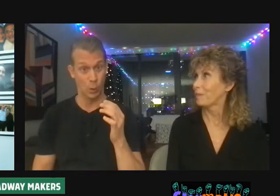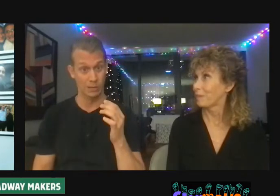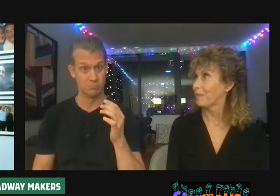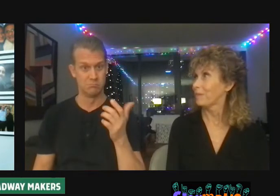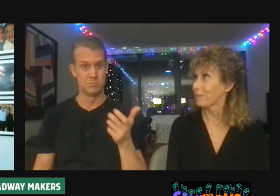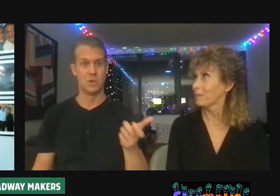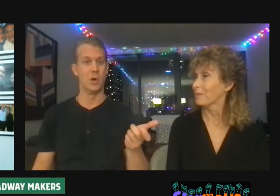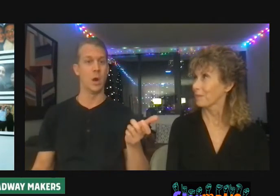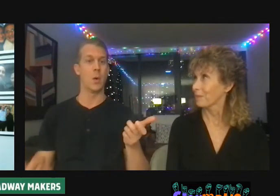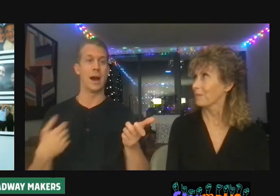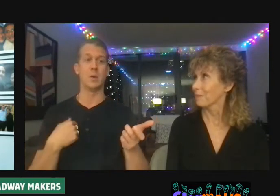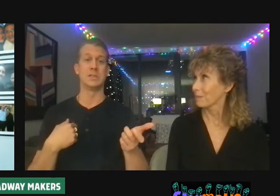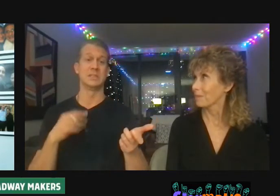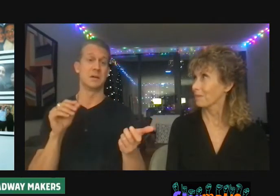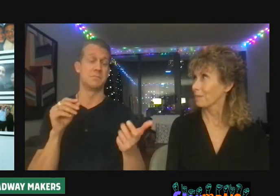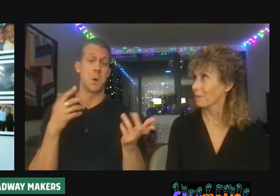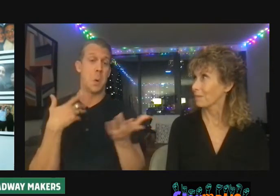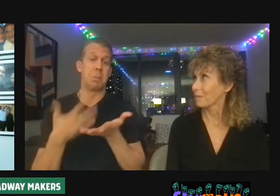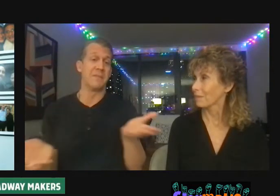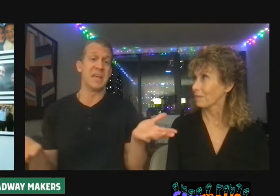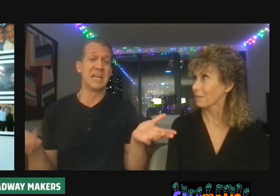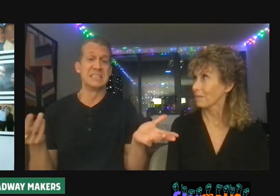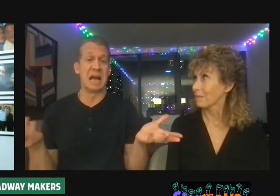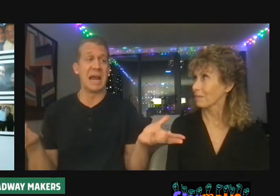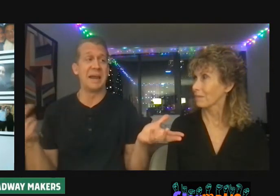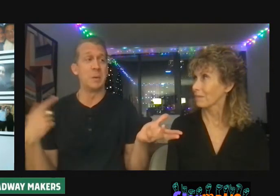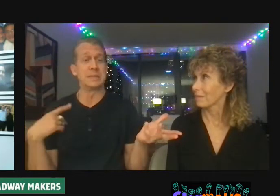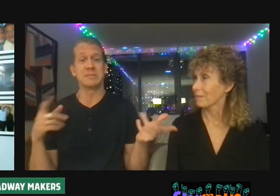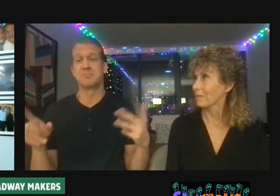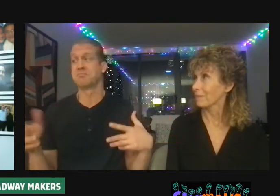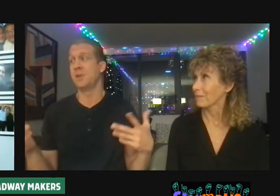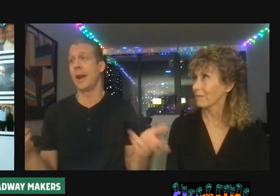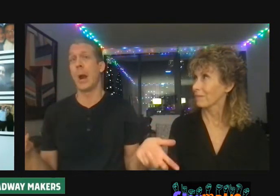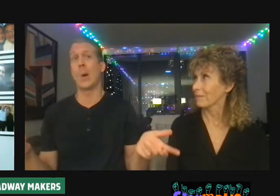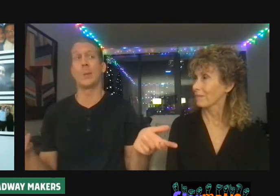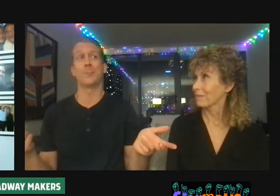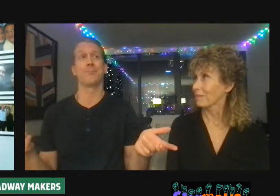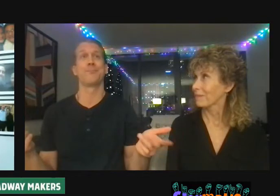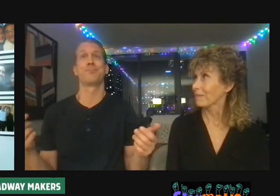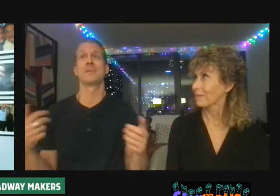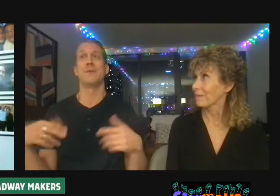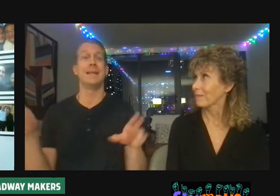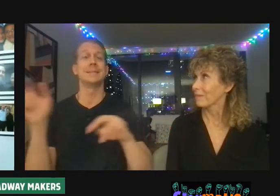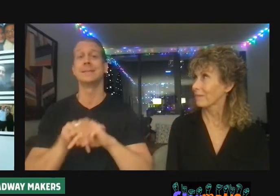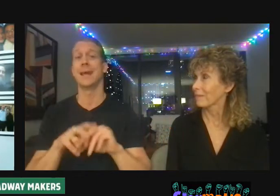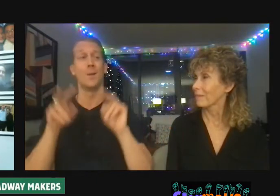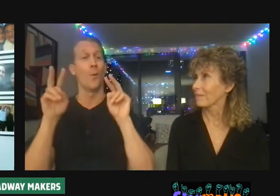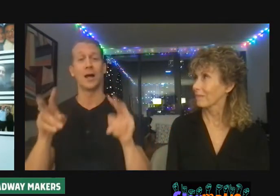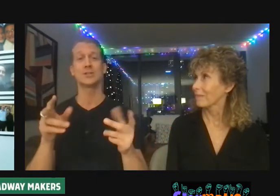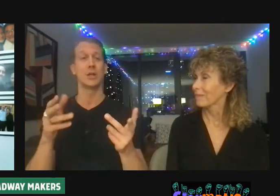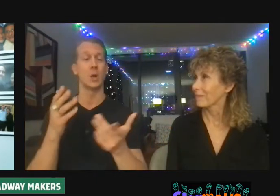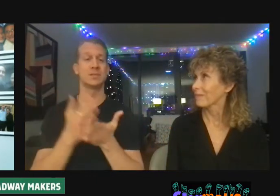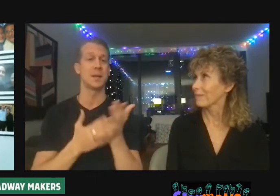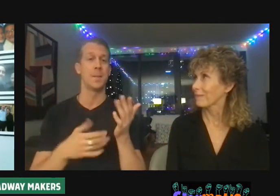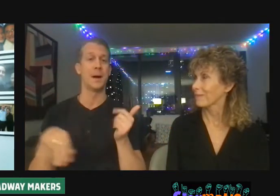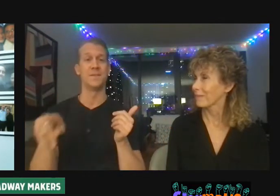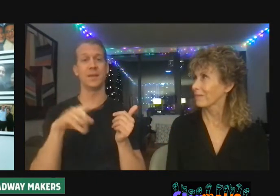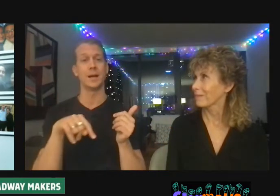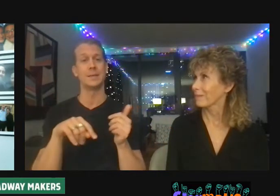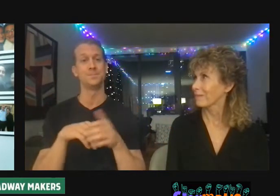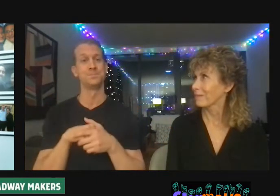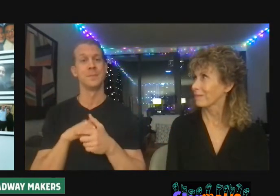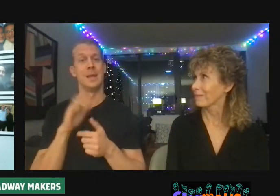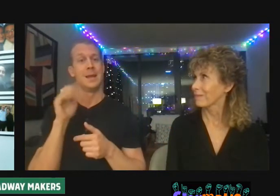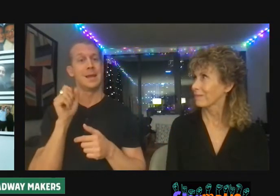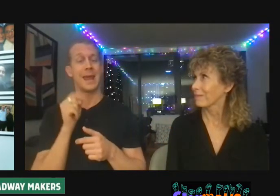into. You know, I was oblivious. I was, you know, ready to sit and watch, you know, some of